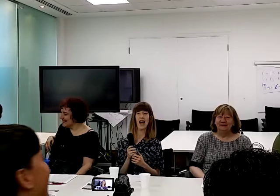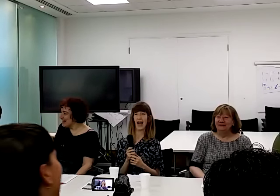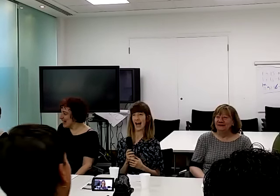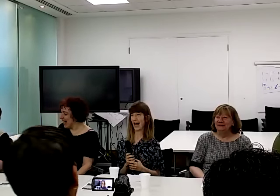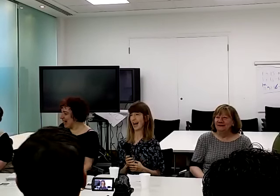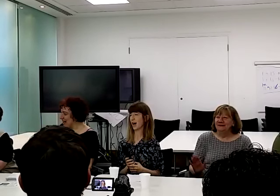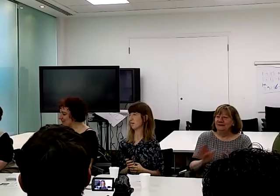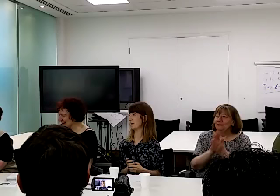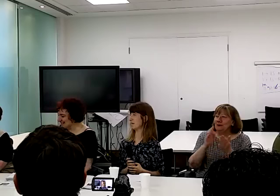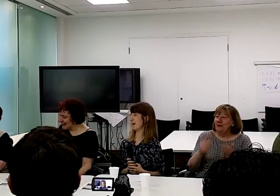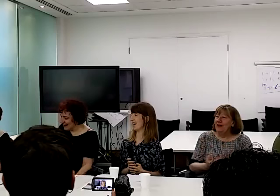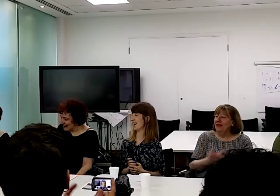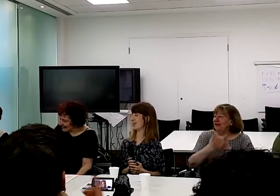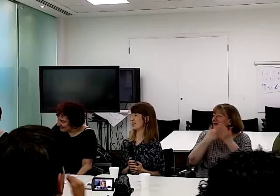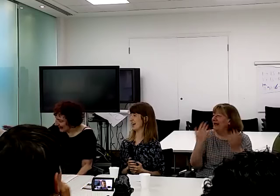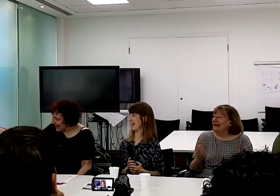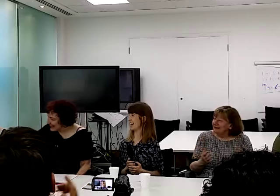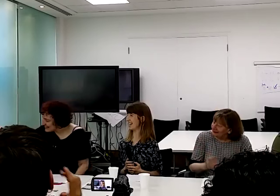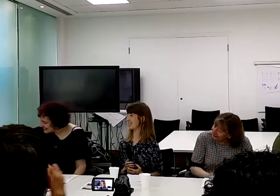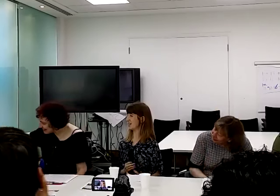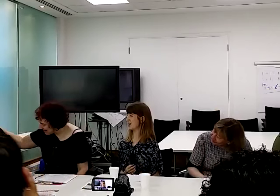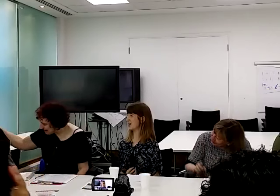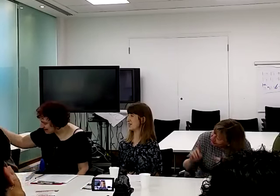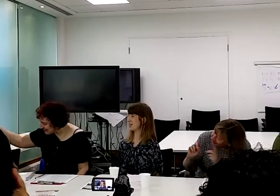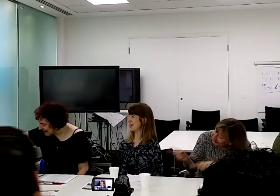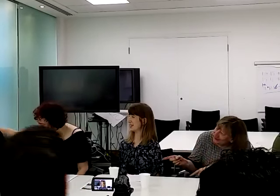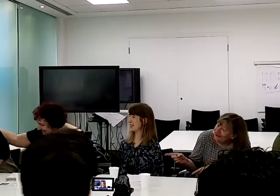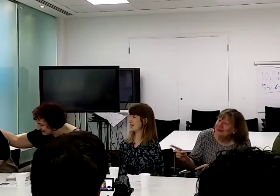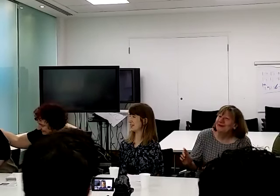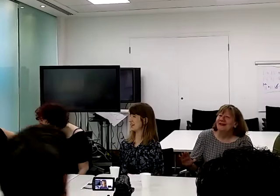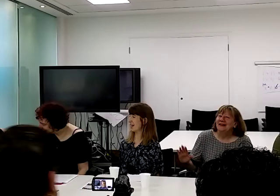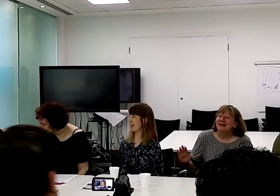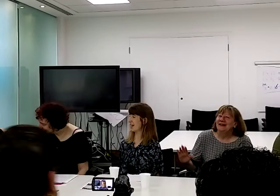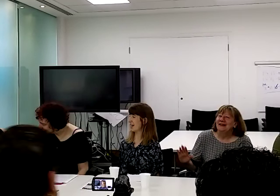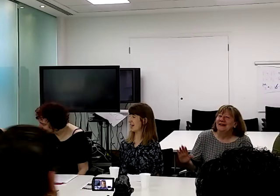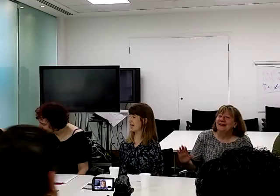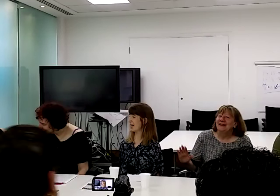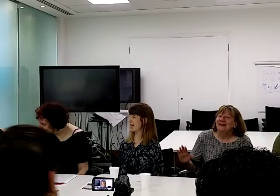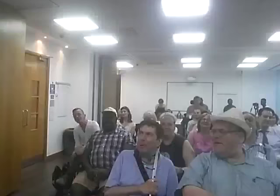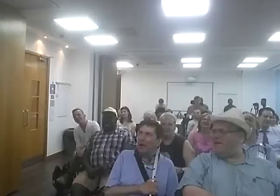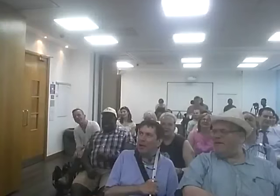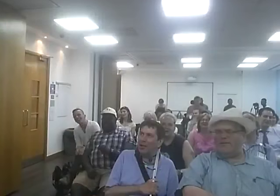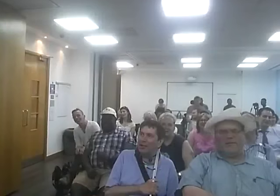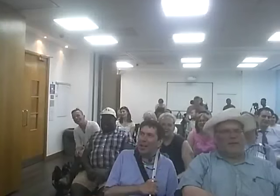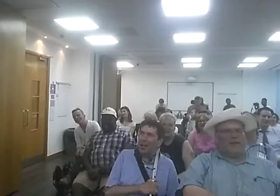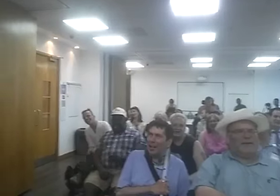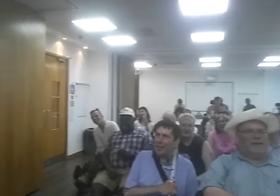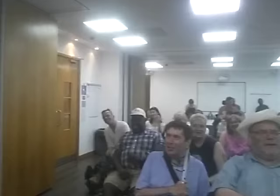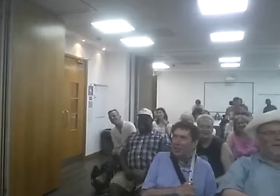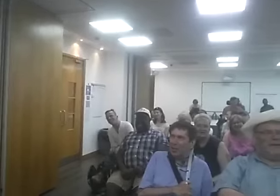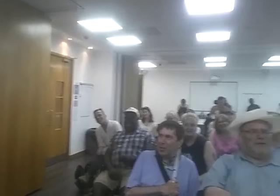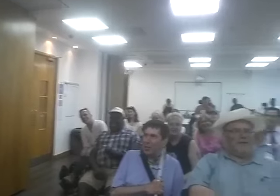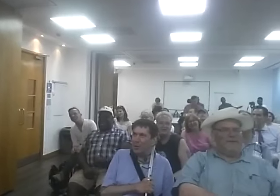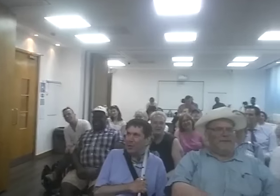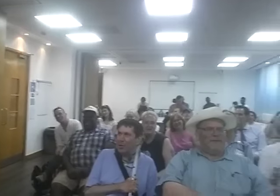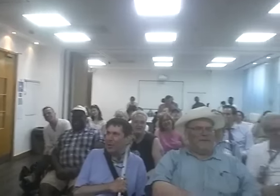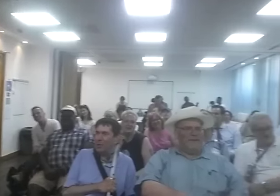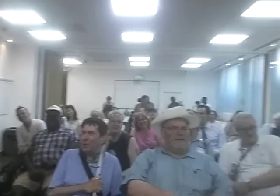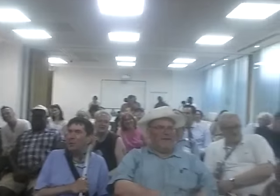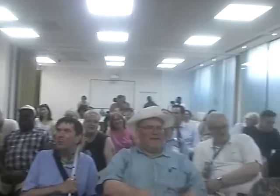1, 2, 3. Happy birthday to you. Happy birthday